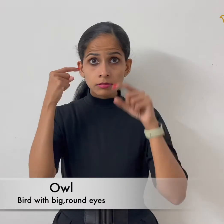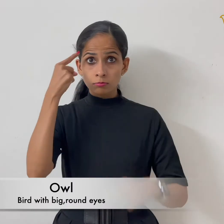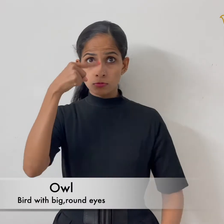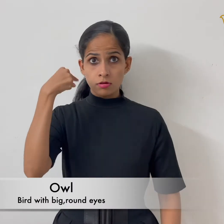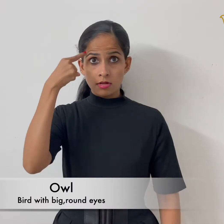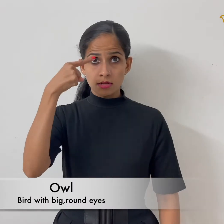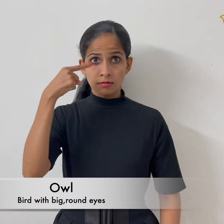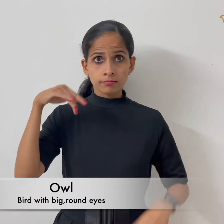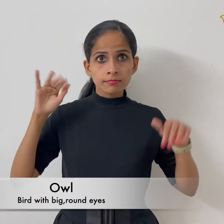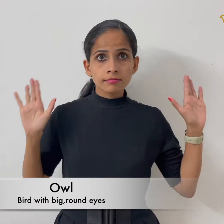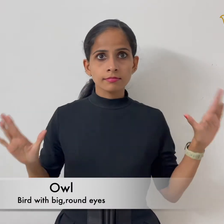Owl.